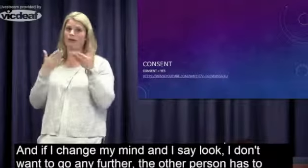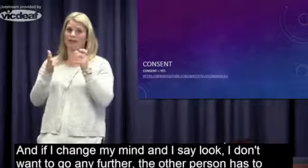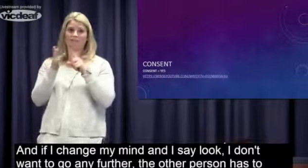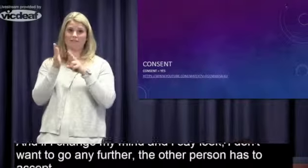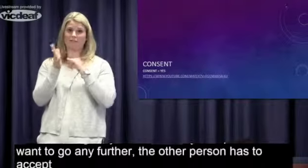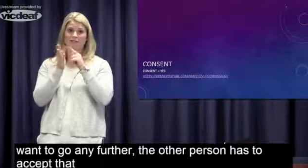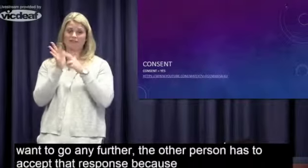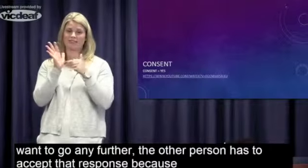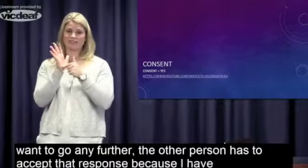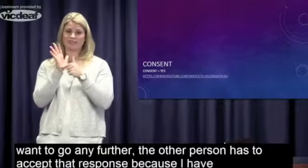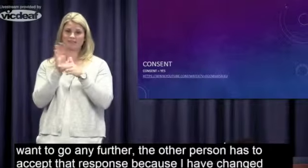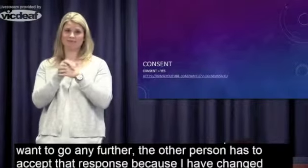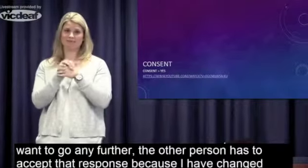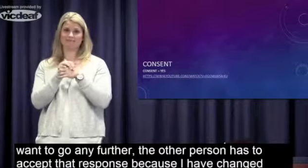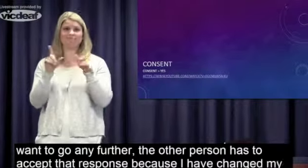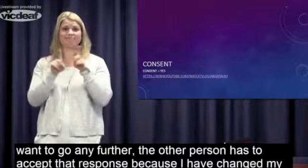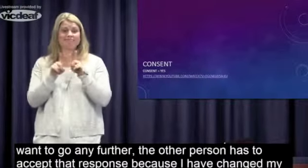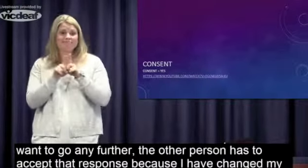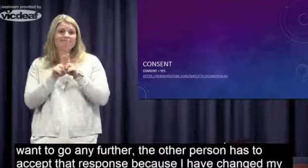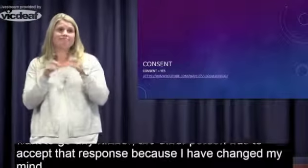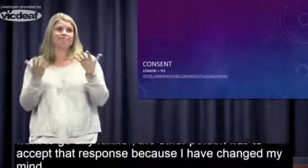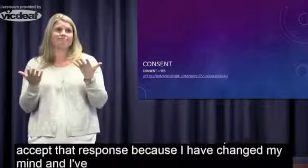my mind and I've said no. So I've taken away my consent.